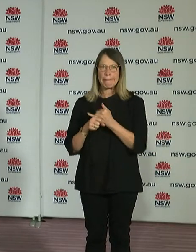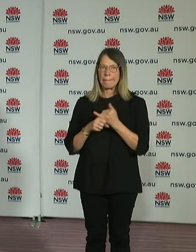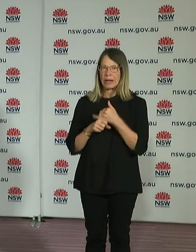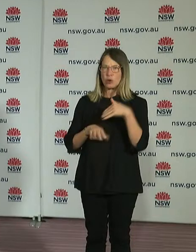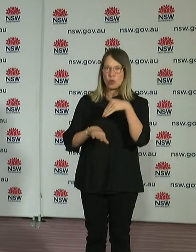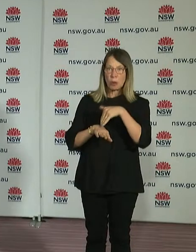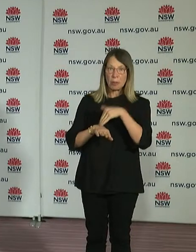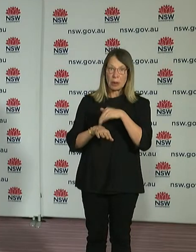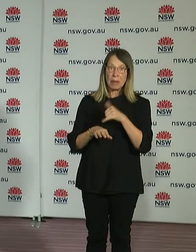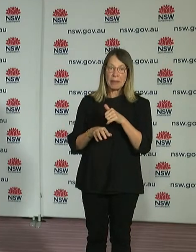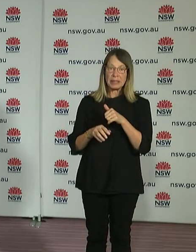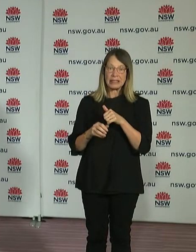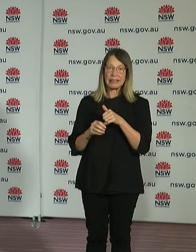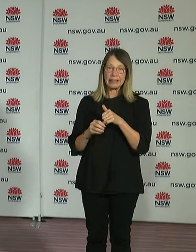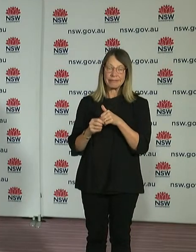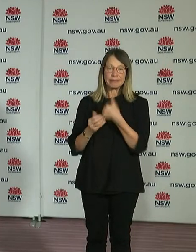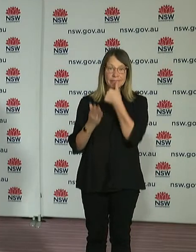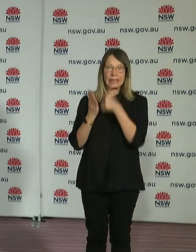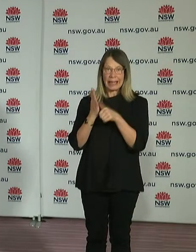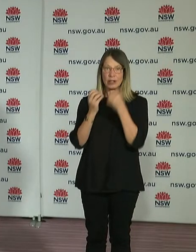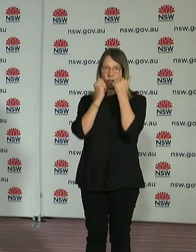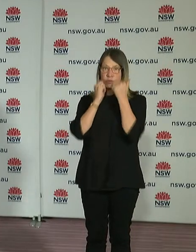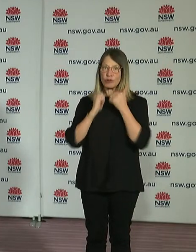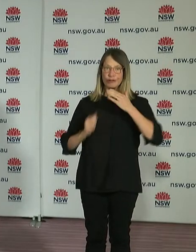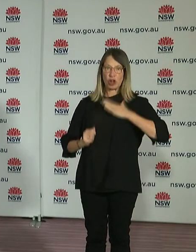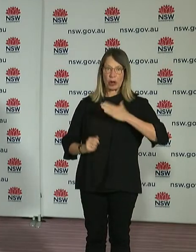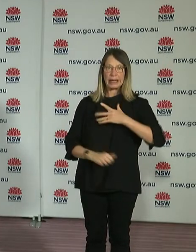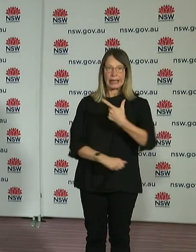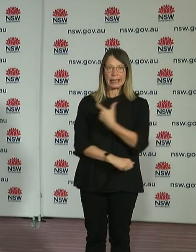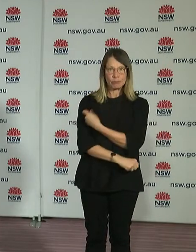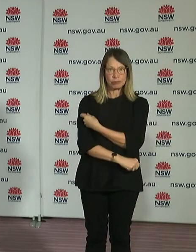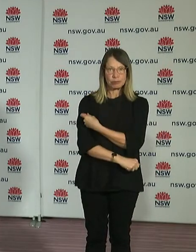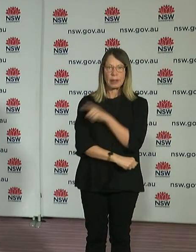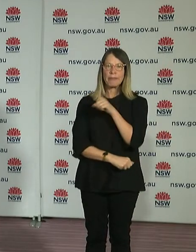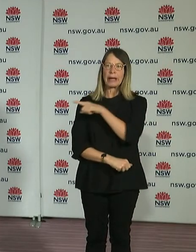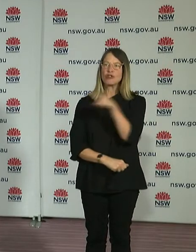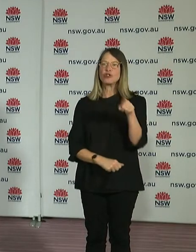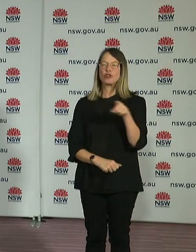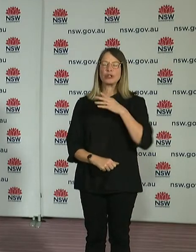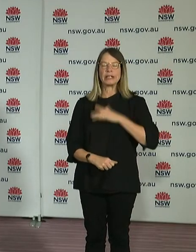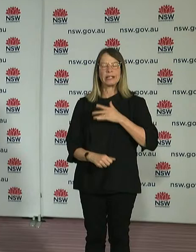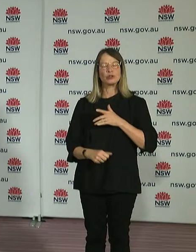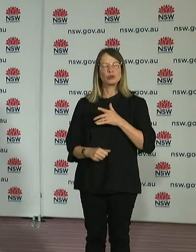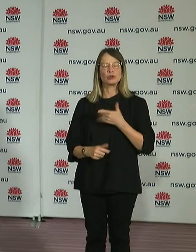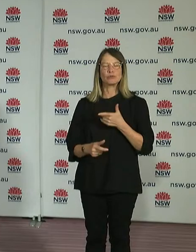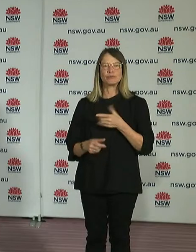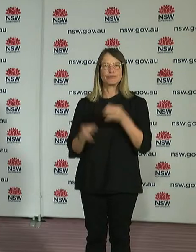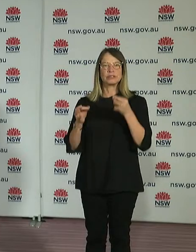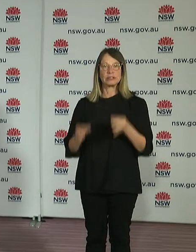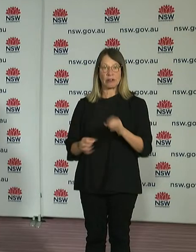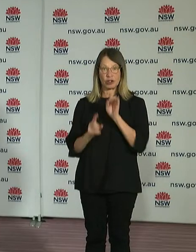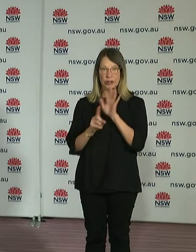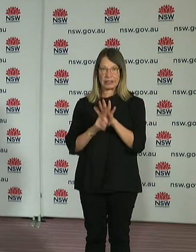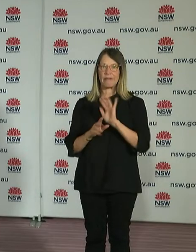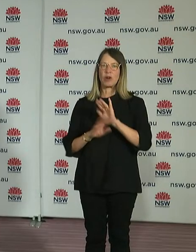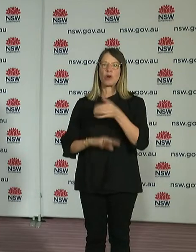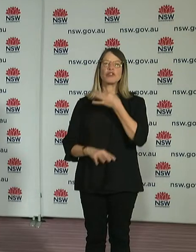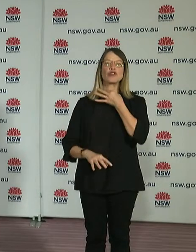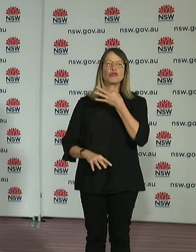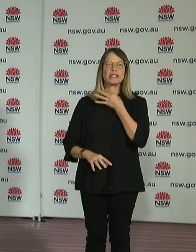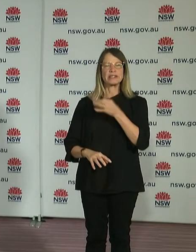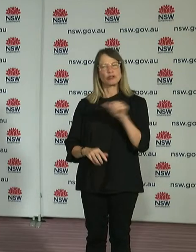you're permitted in those settings, you need to take your own decision about the risk that is afforded. We're also learning much more about